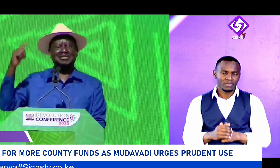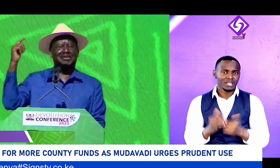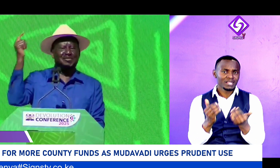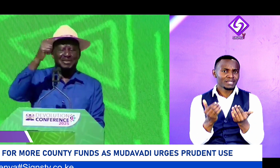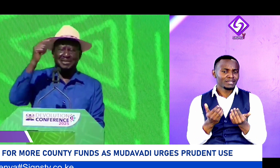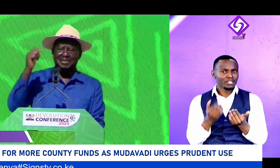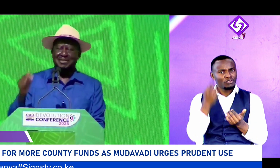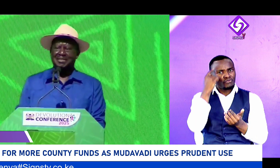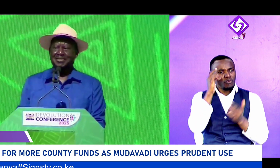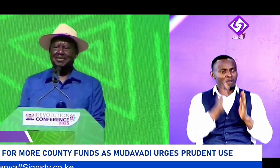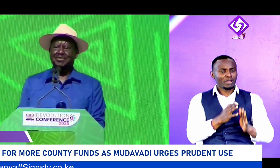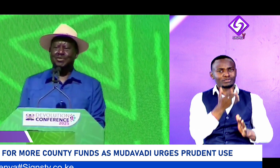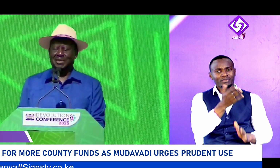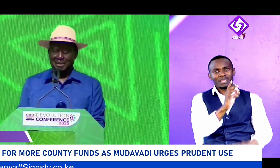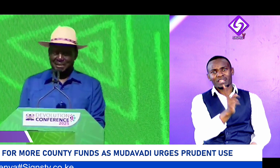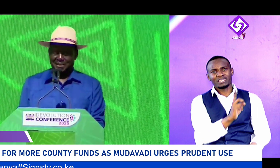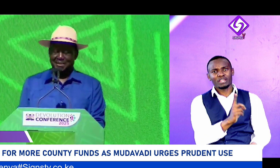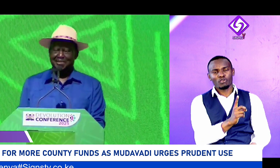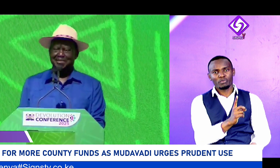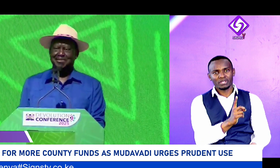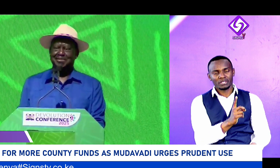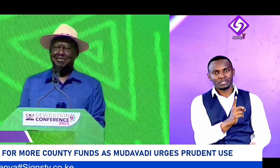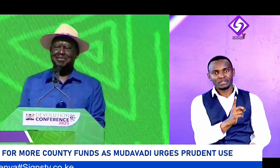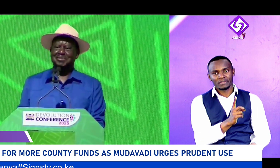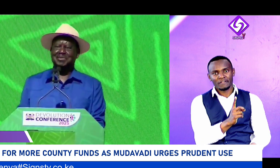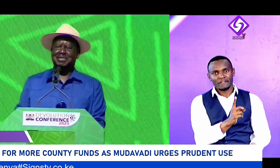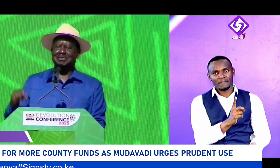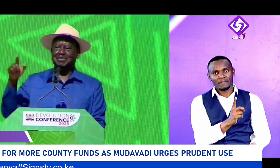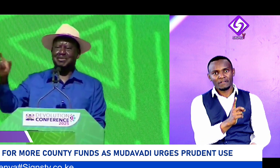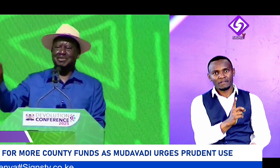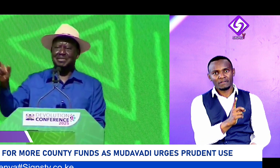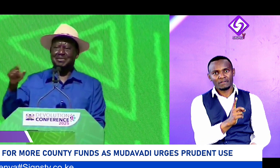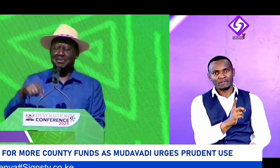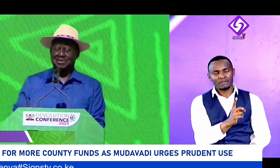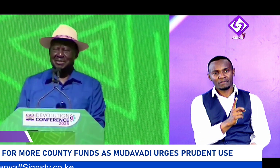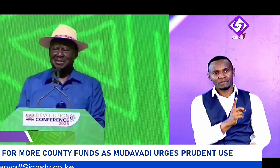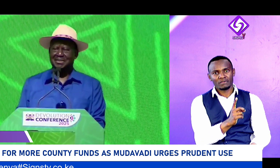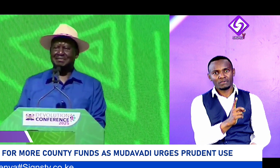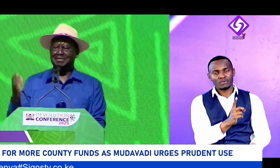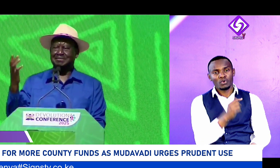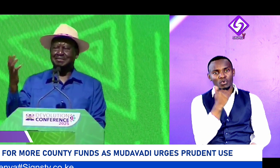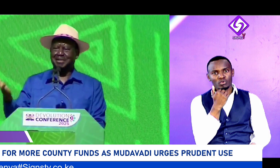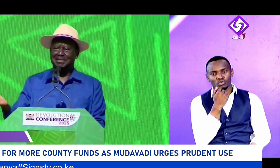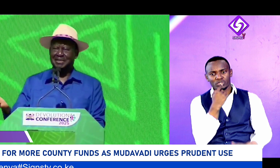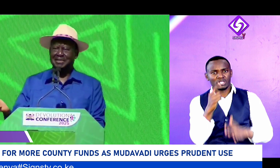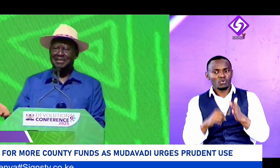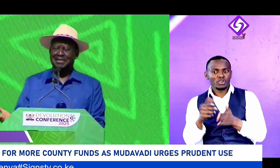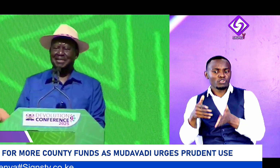in Nairobi called Kura who claims those roads as his roads. The same thing in Mombasa,